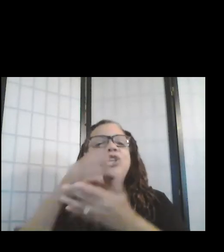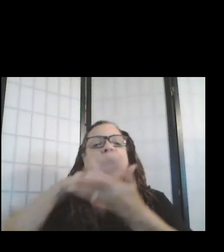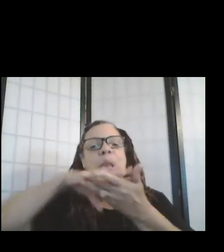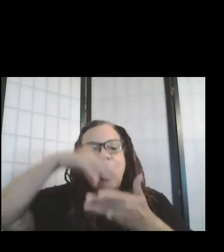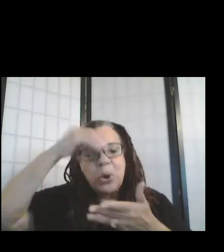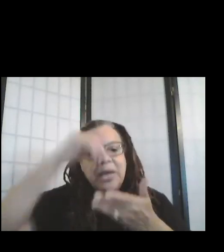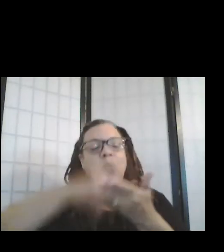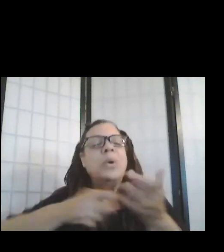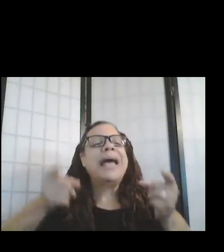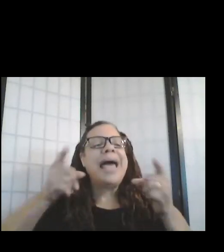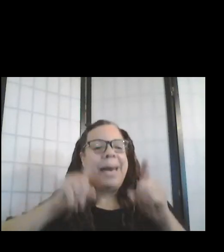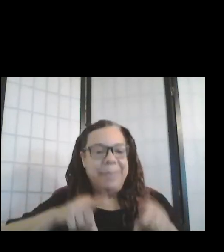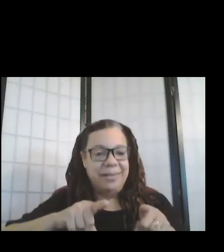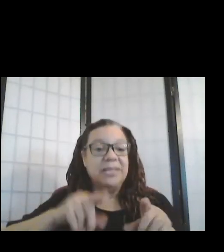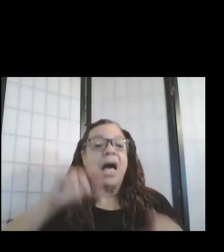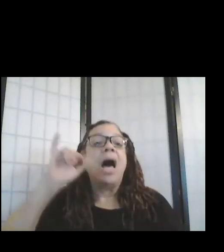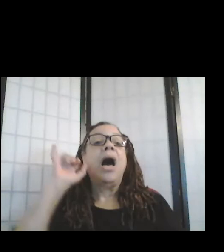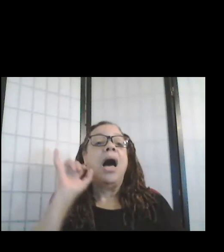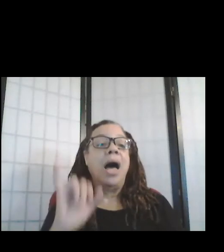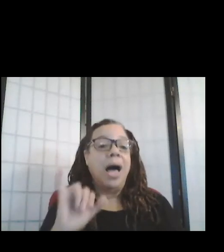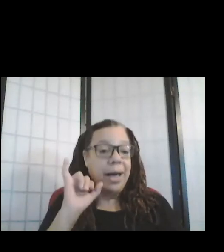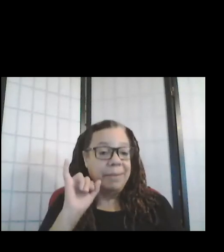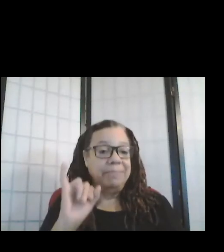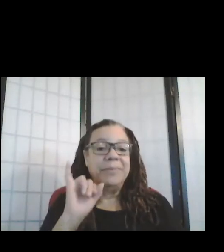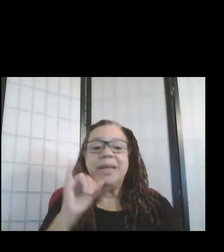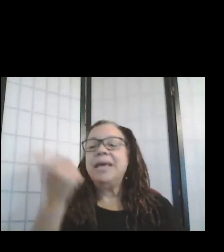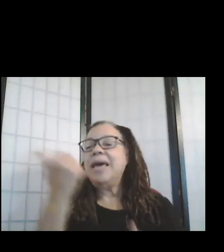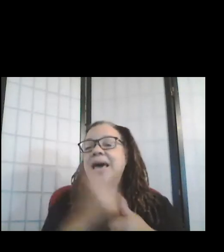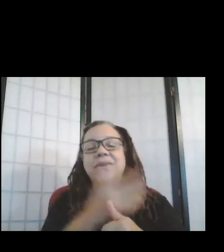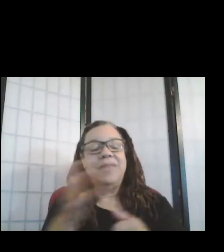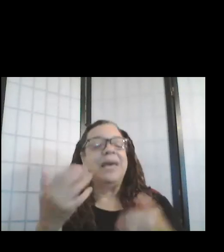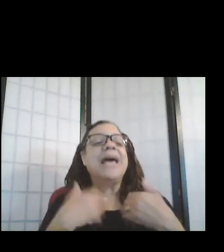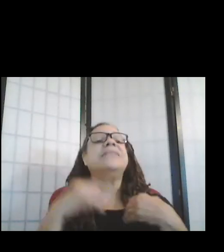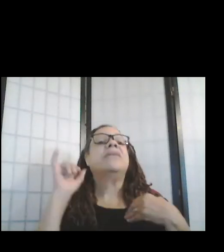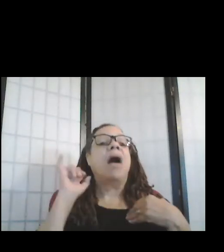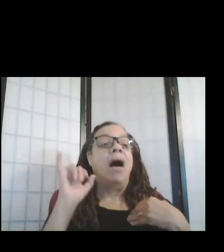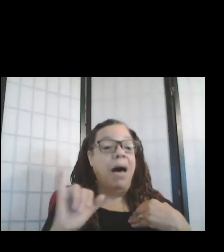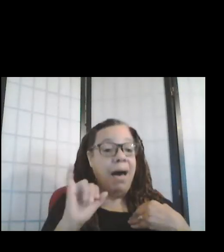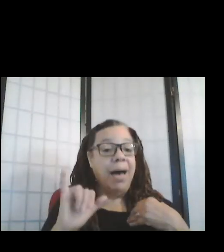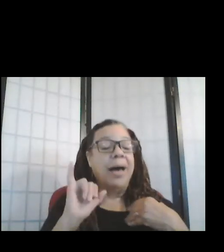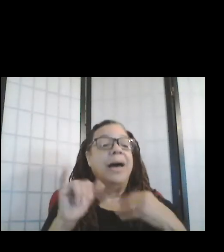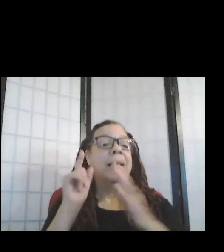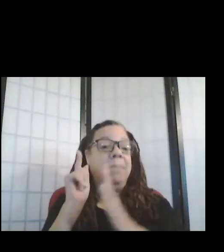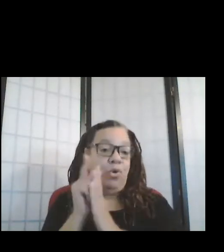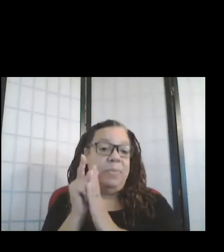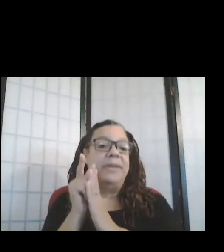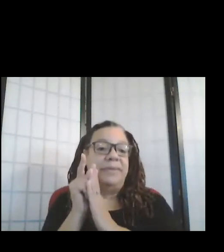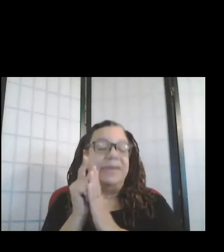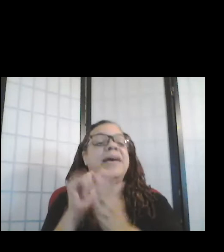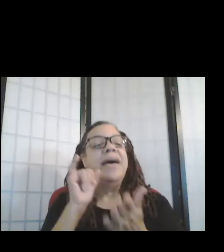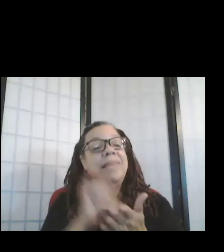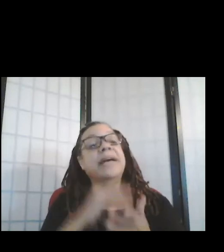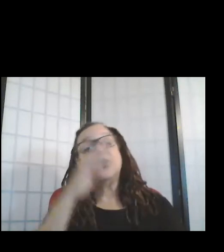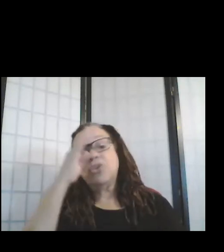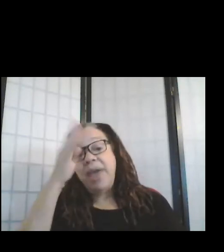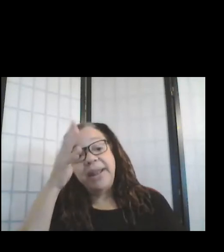comes around the aha. And everything has an aha moment, right? Yeah, And that's the essence of creativity. That's what makes